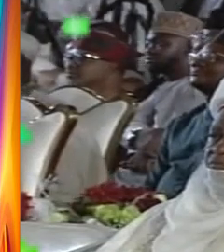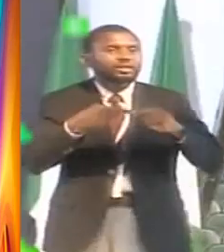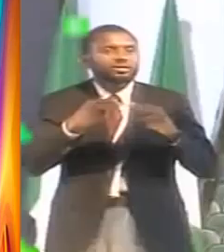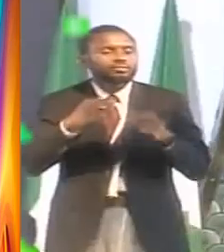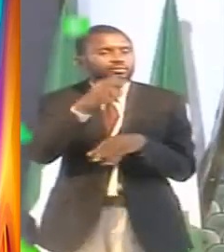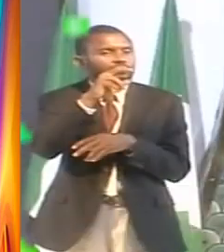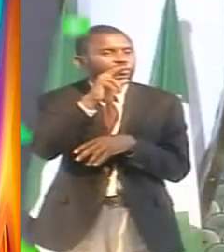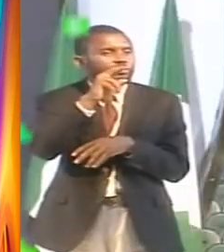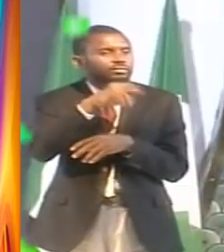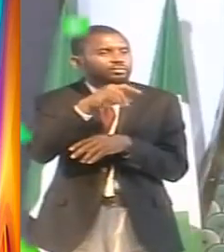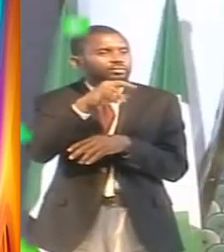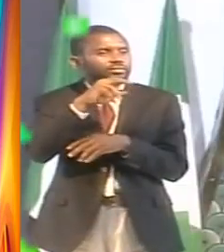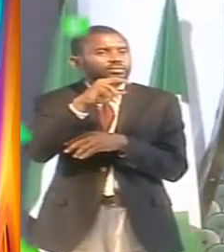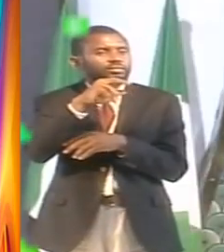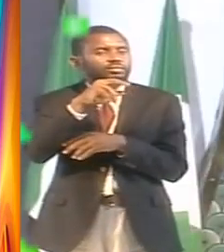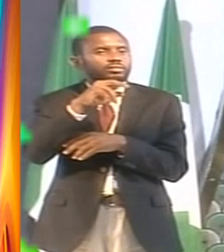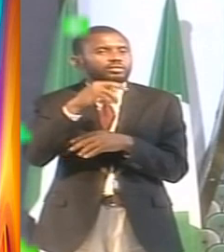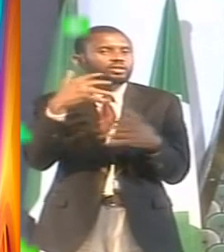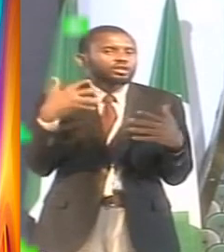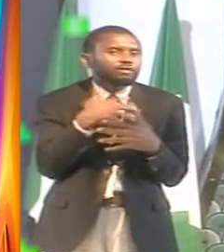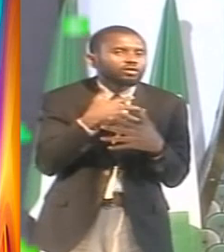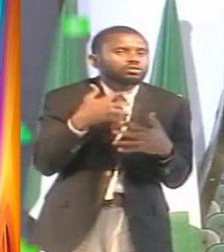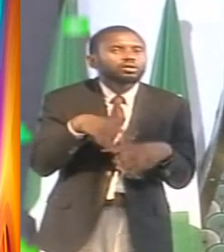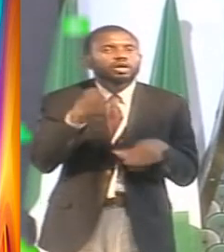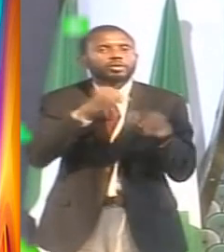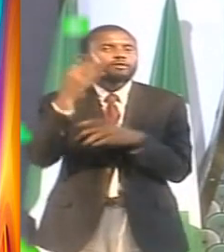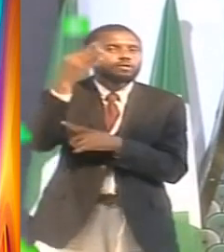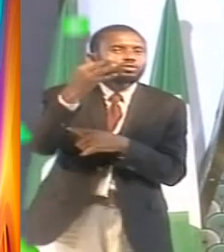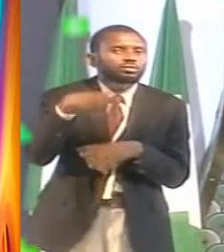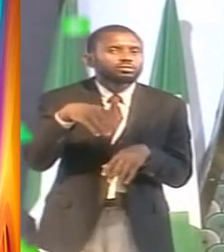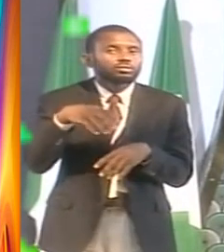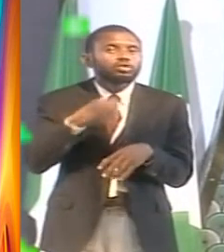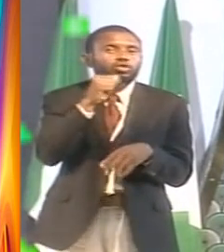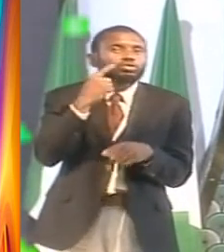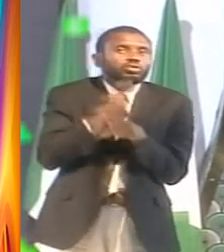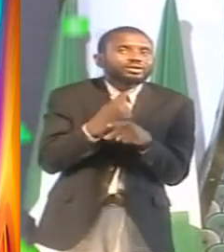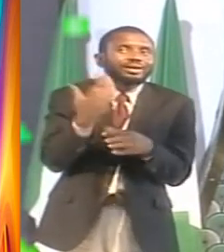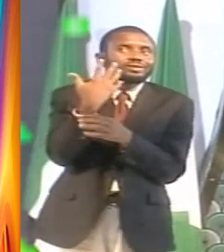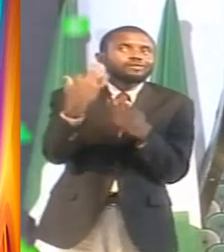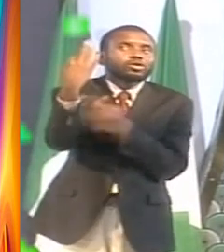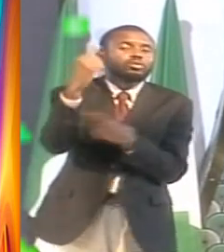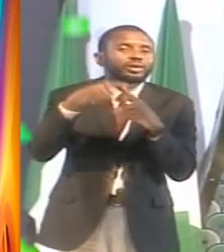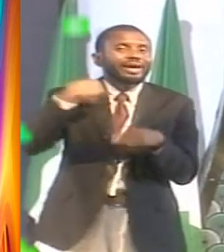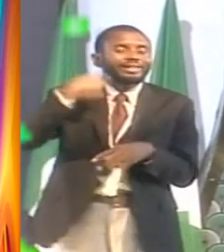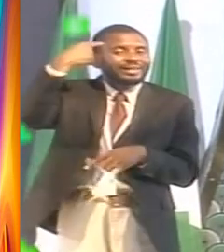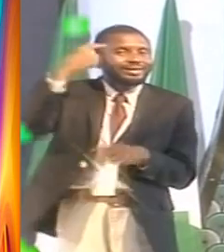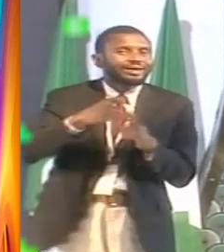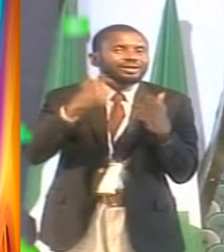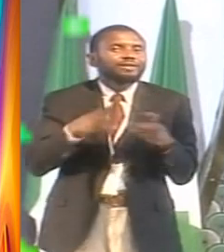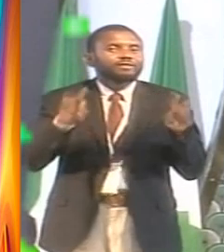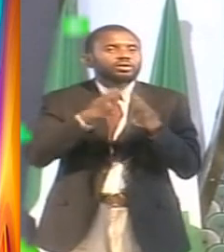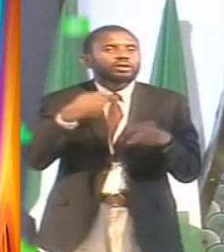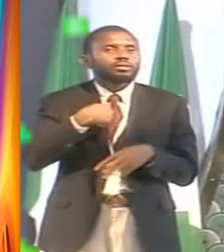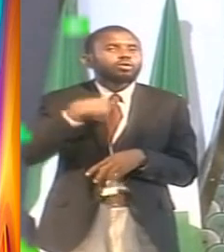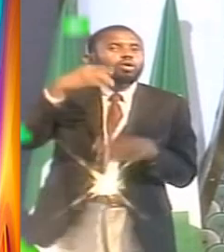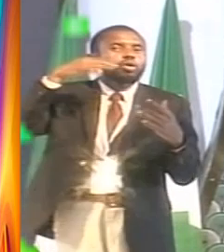nervous about the future. Not only because it is in the hands of God, but I think that the greatest value, and I hope that